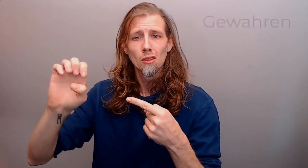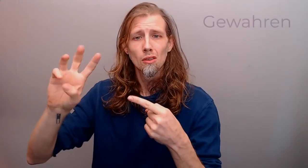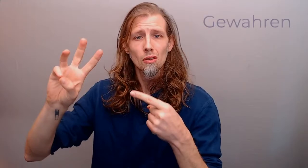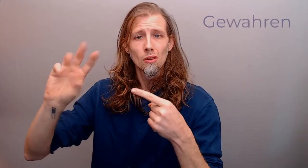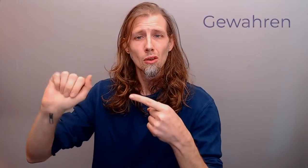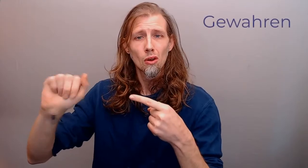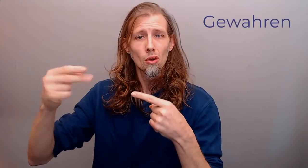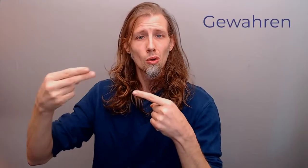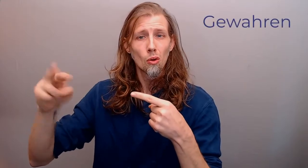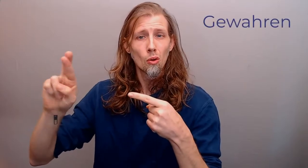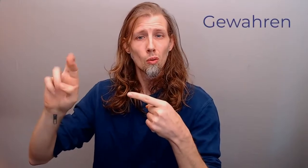gewachen,